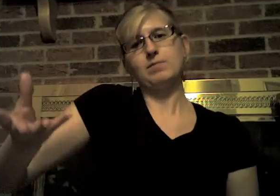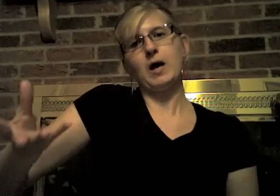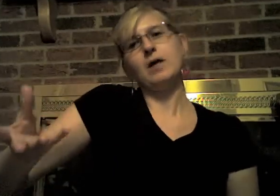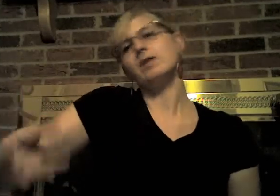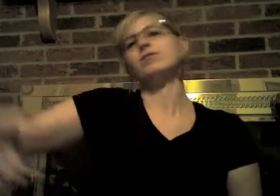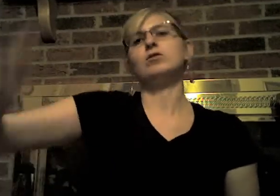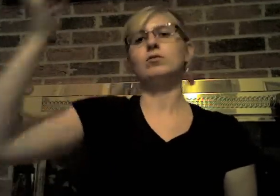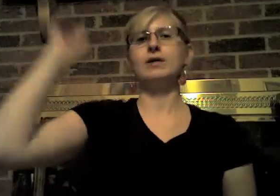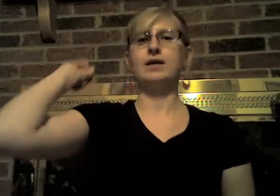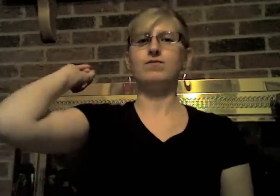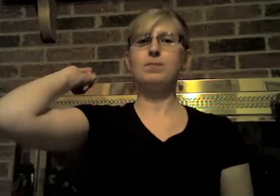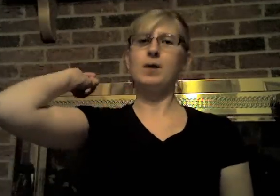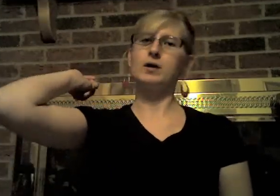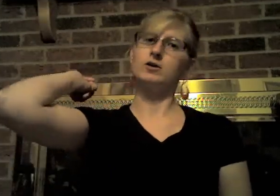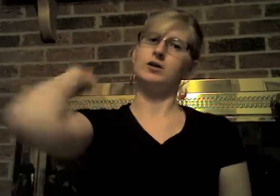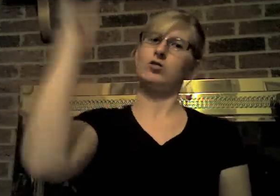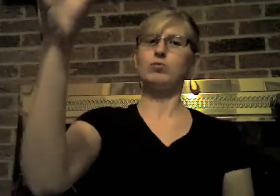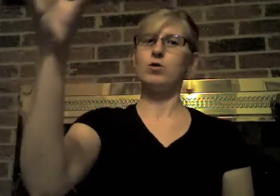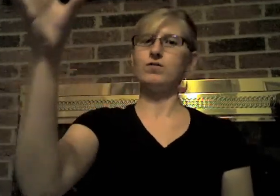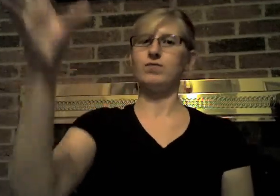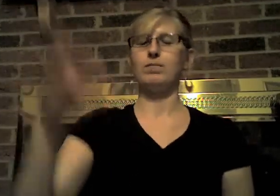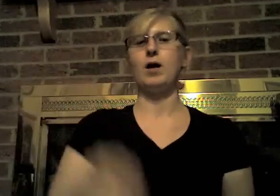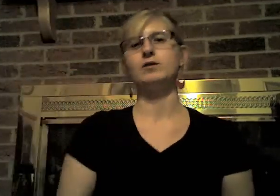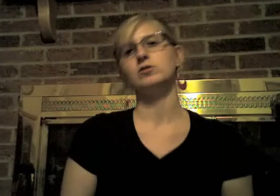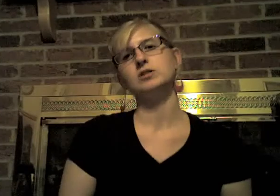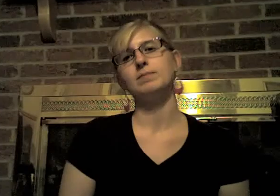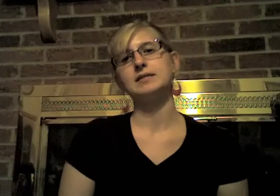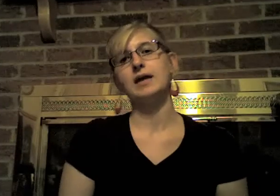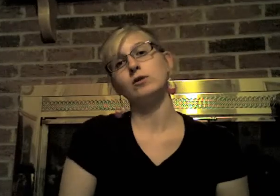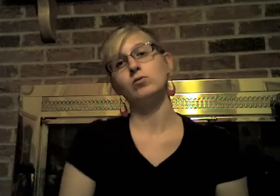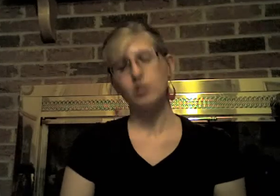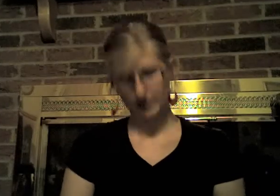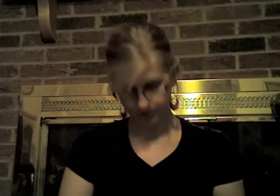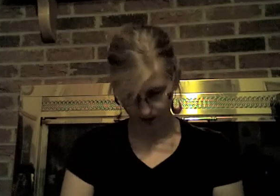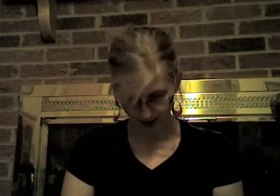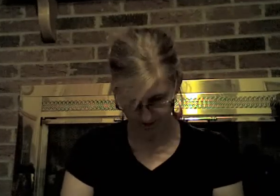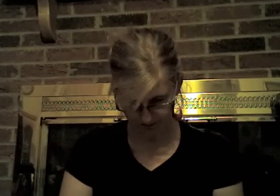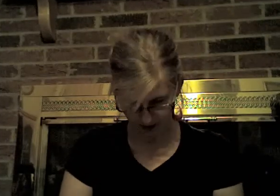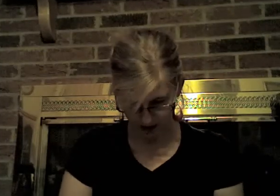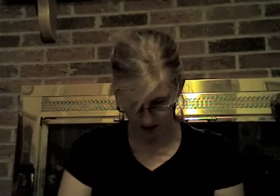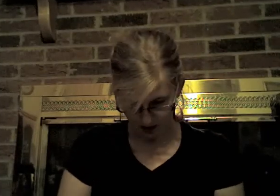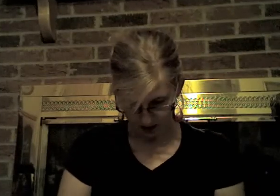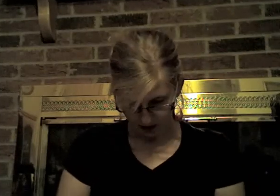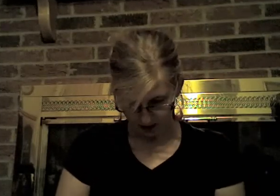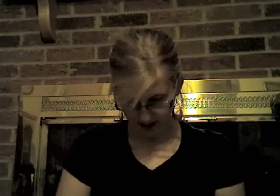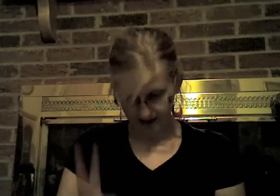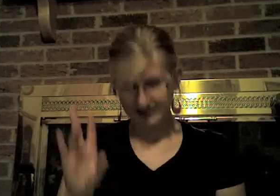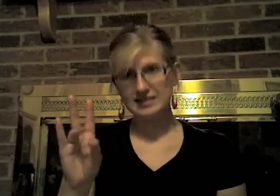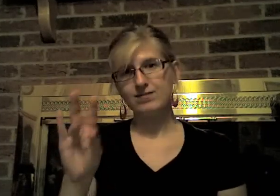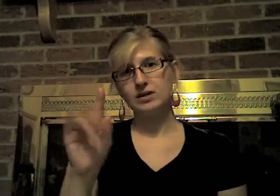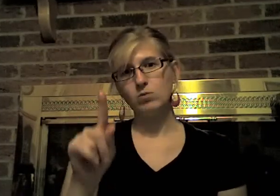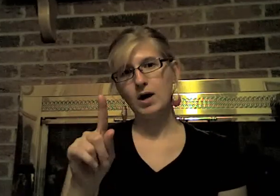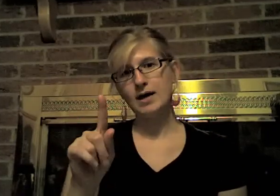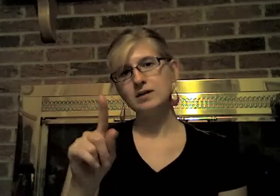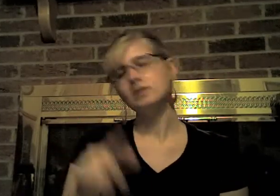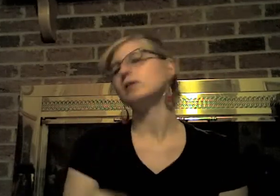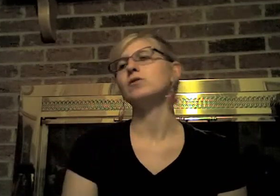baseball. If you're throwing a football, you're going to throw the football. So it just depends how you throw it. Okay. Then 71, you